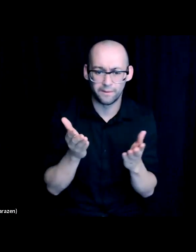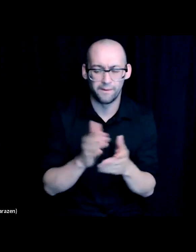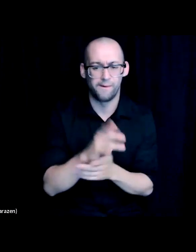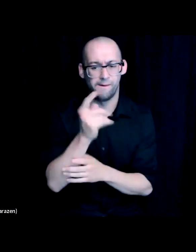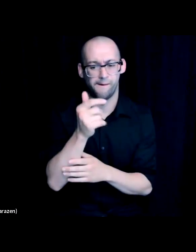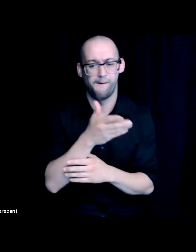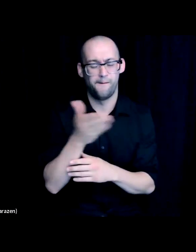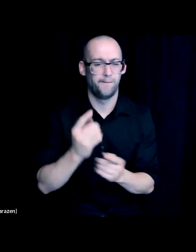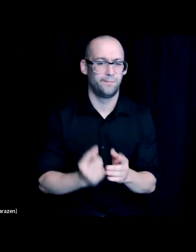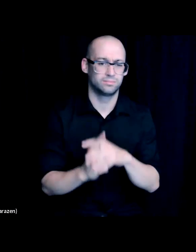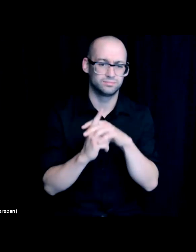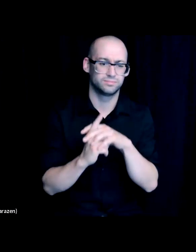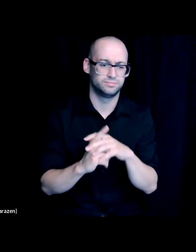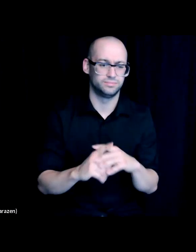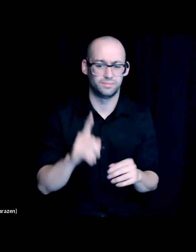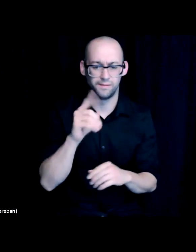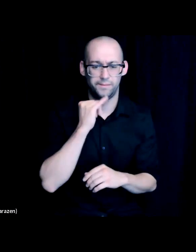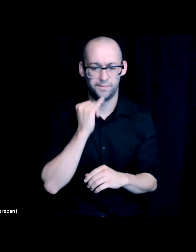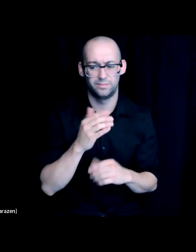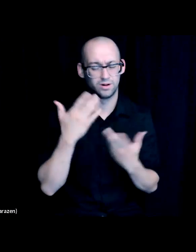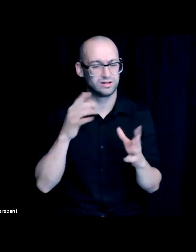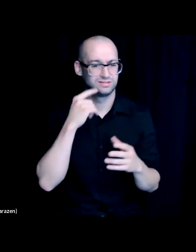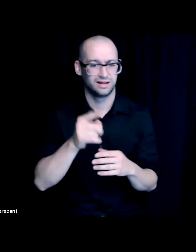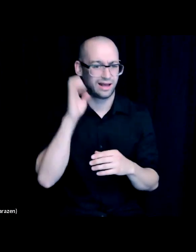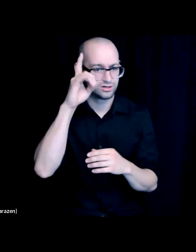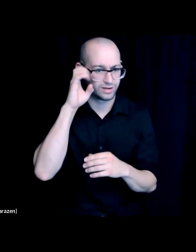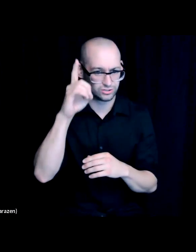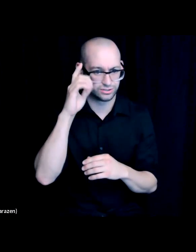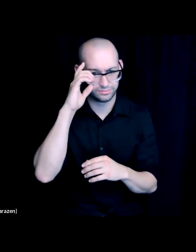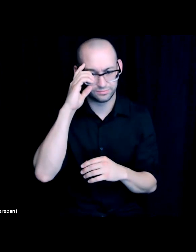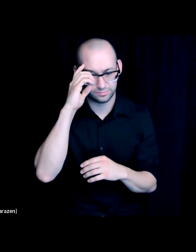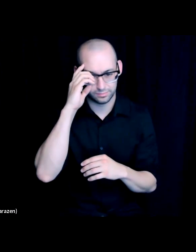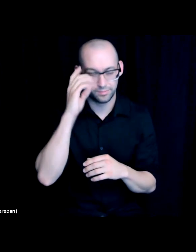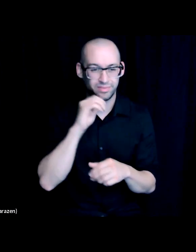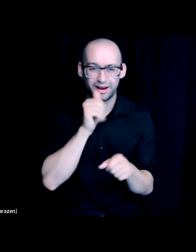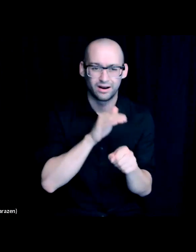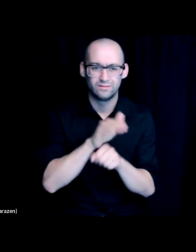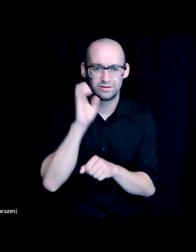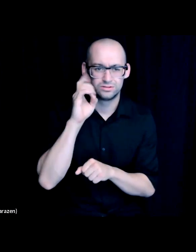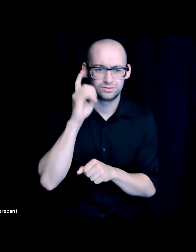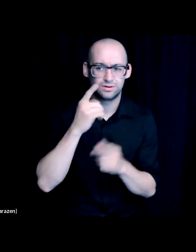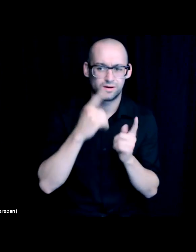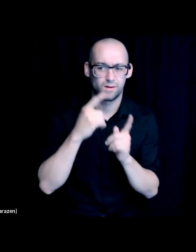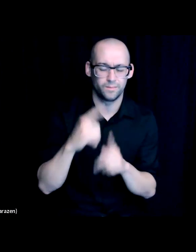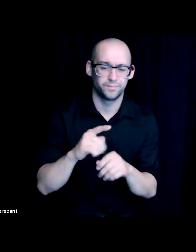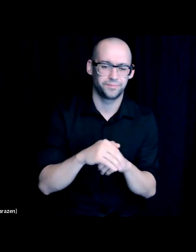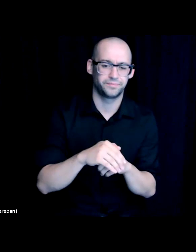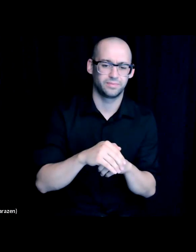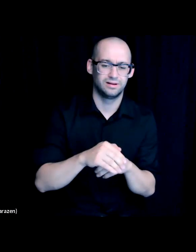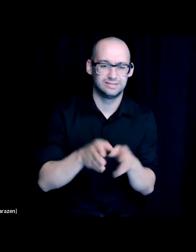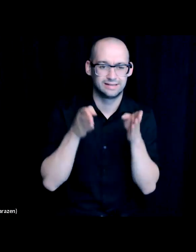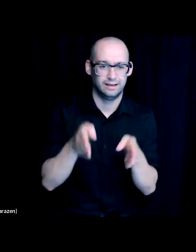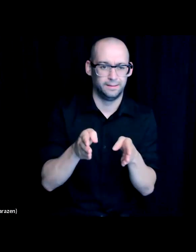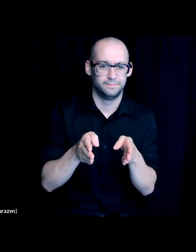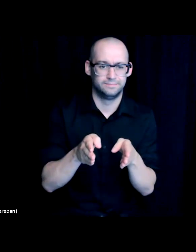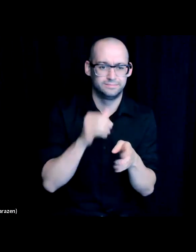that come up. One being, which I've already mentioned, is education. The lack thereof that happens and the disparity